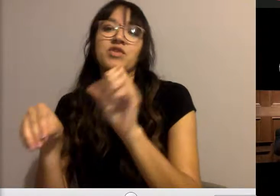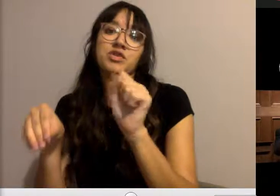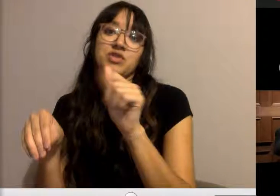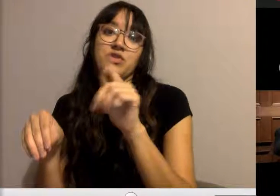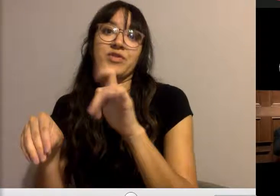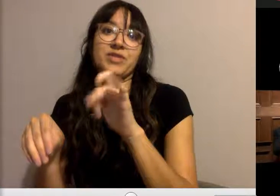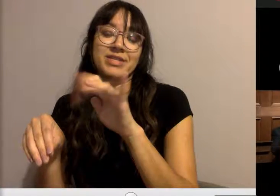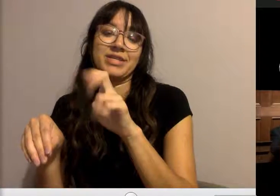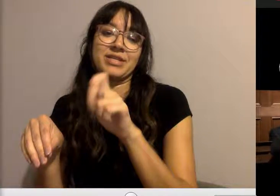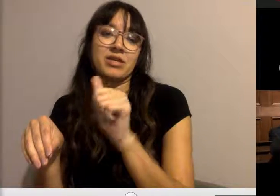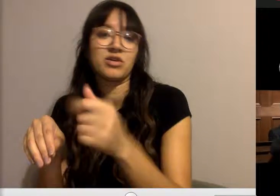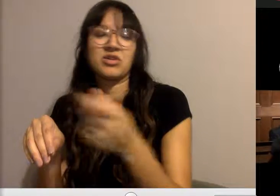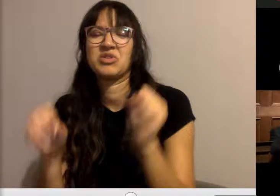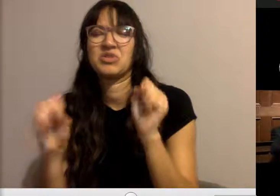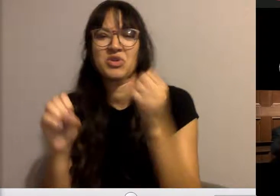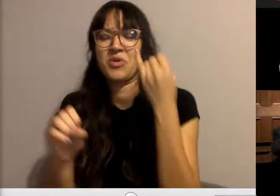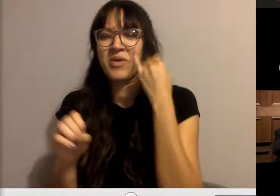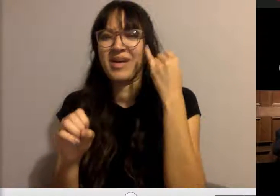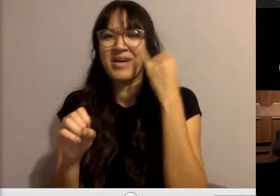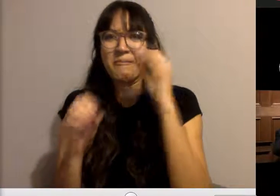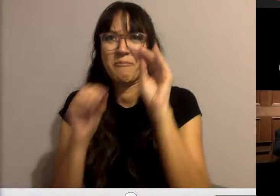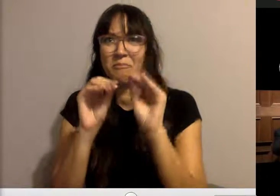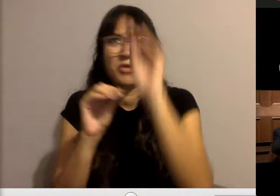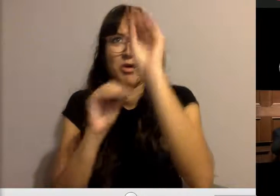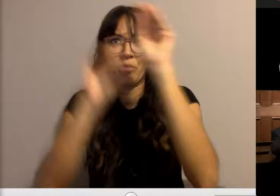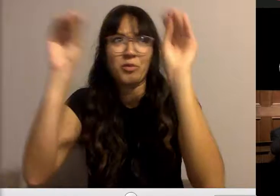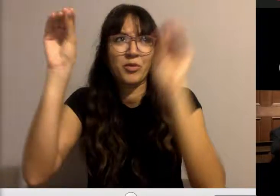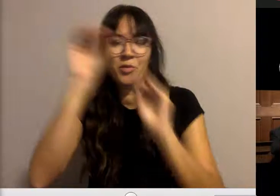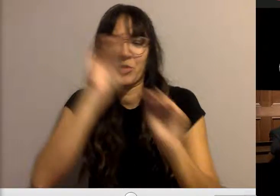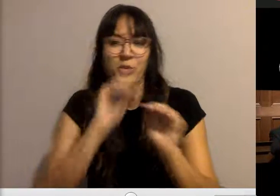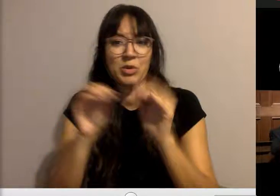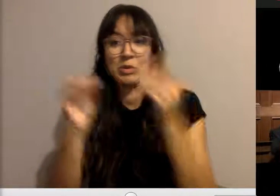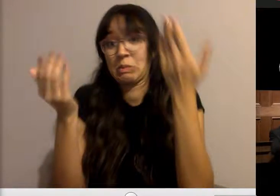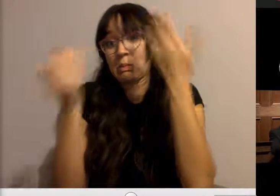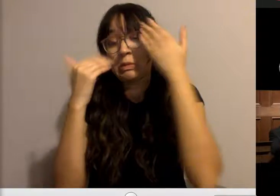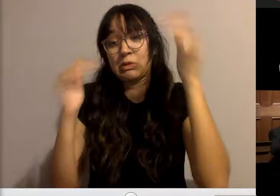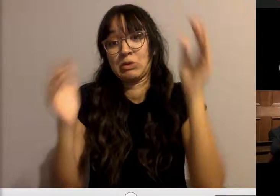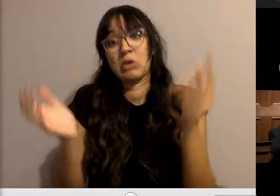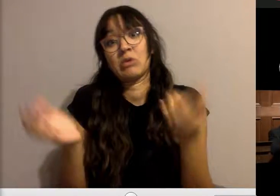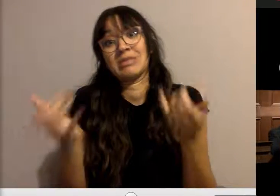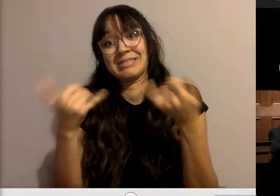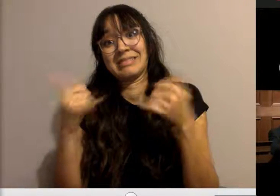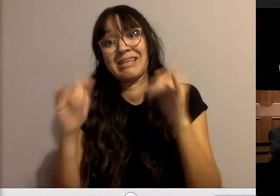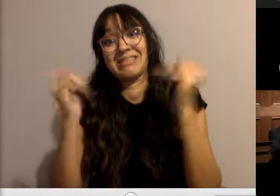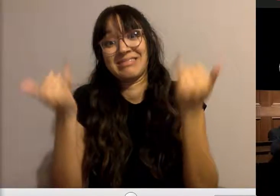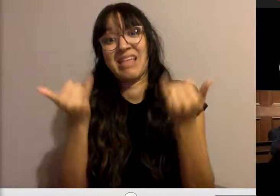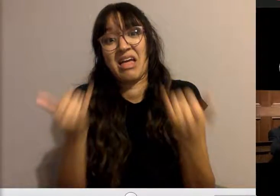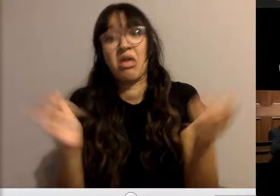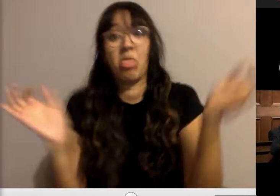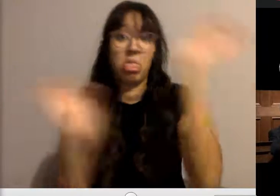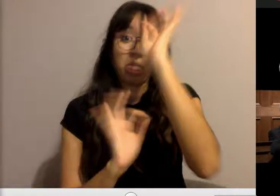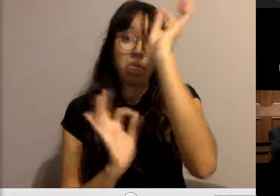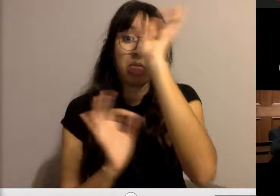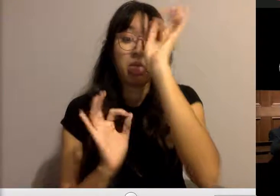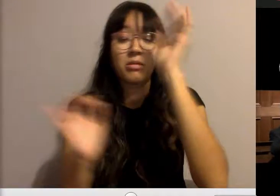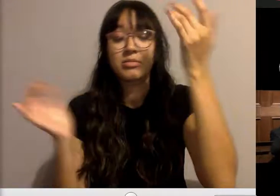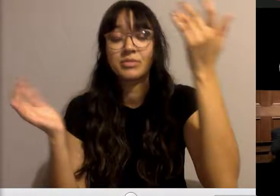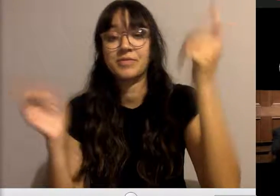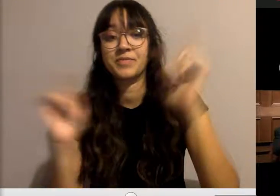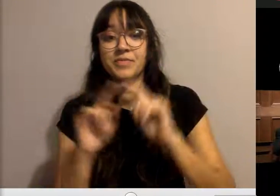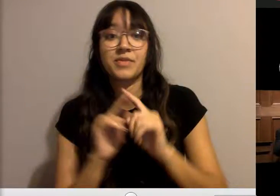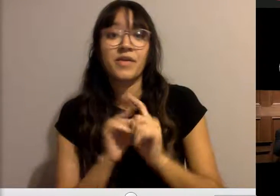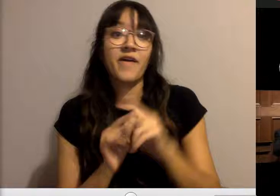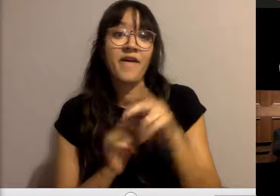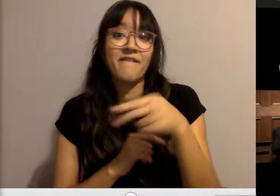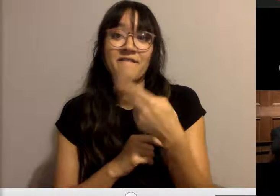east or east to west, so it is still all quite a great mystery. We do have Philistine settlements, of